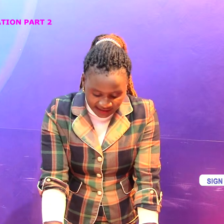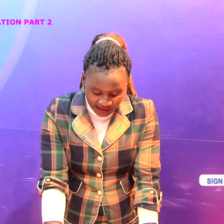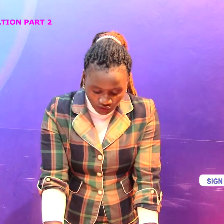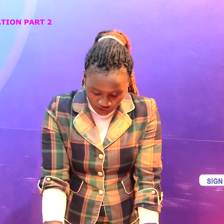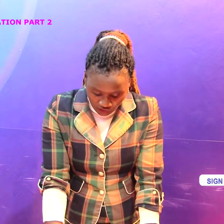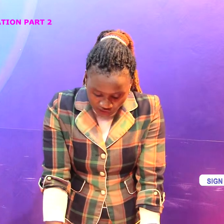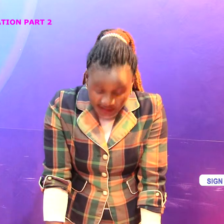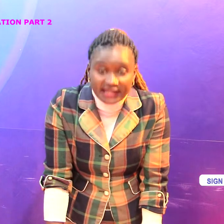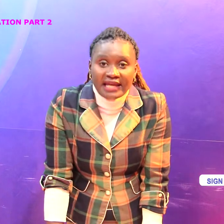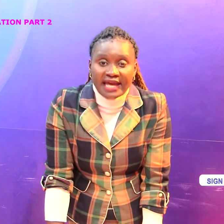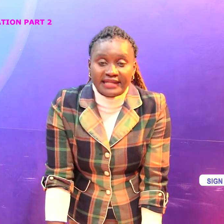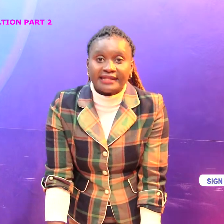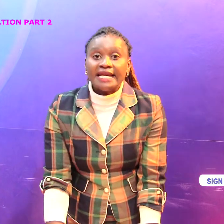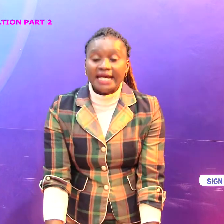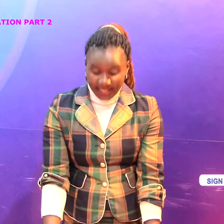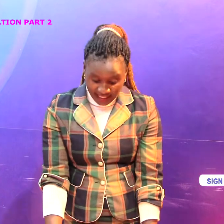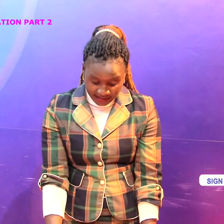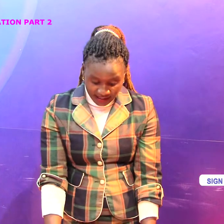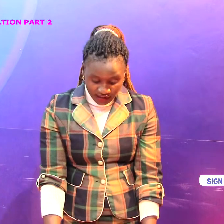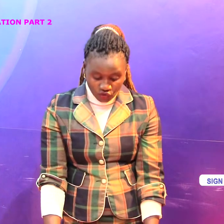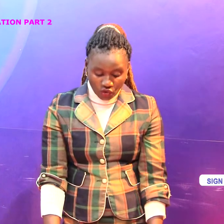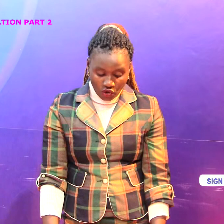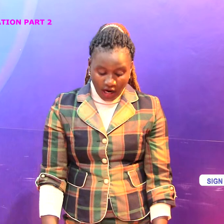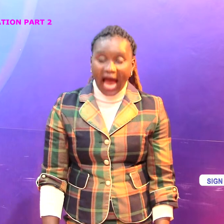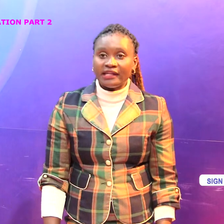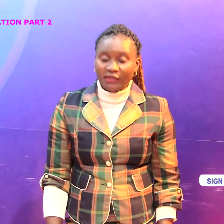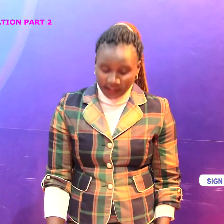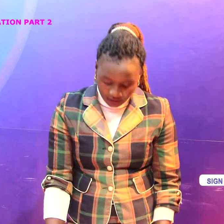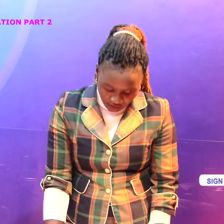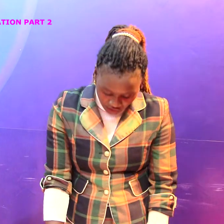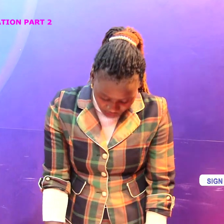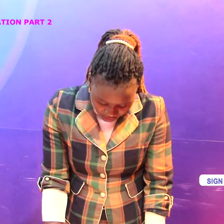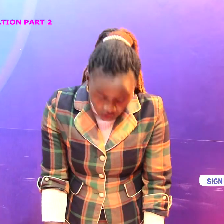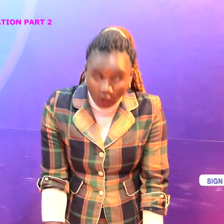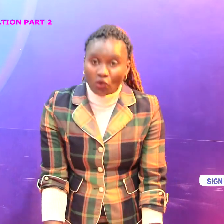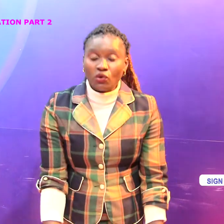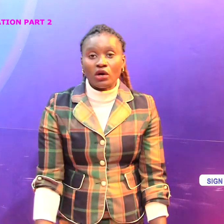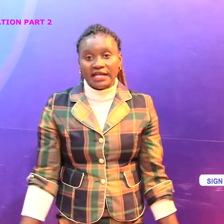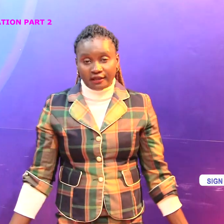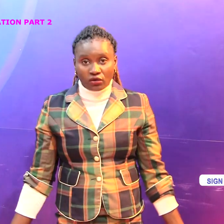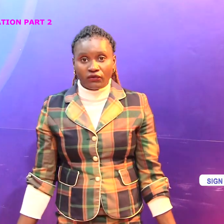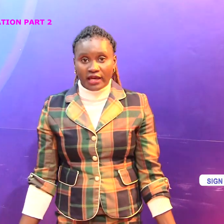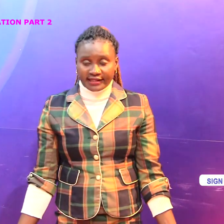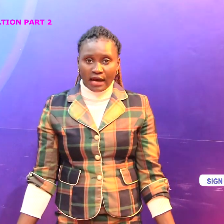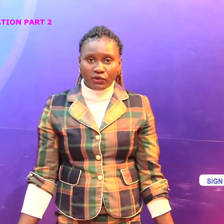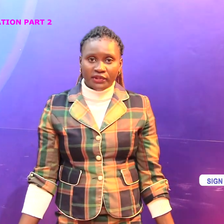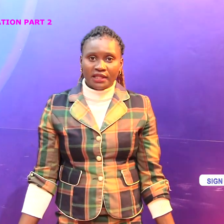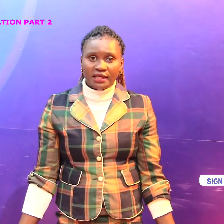signed question using the signs related to administration. So we go and look for examples that